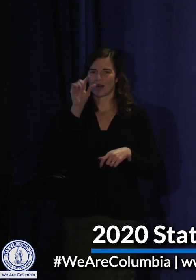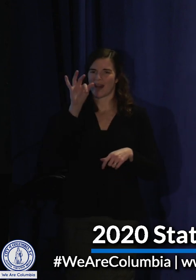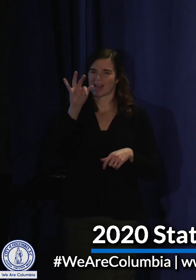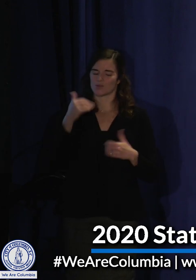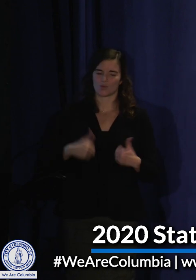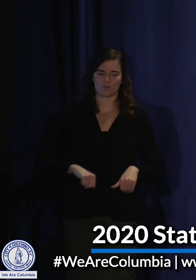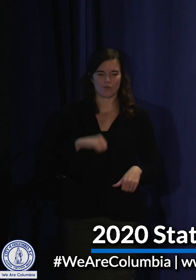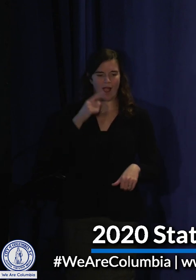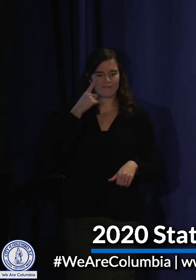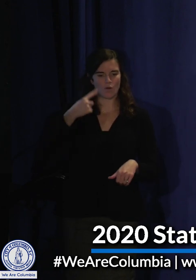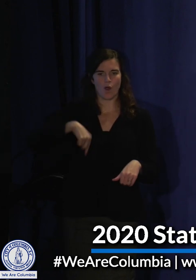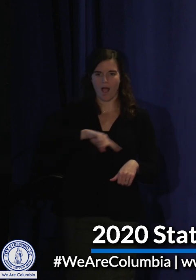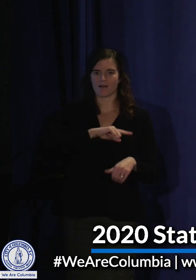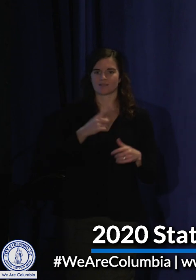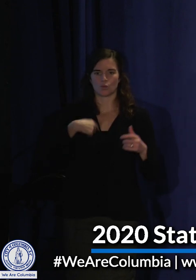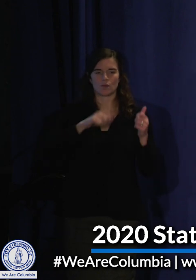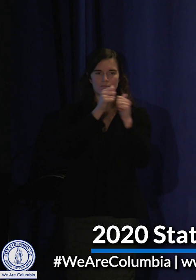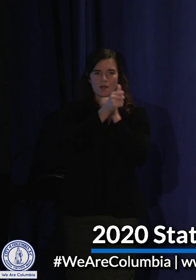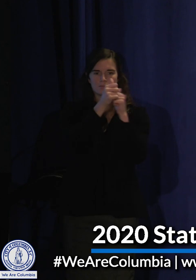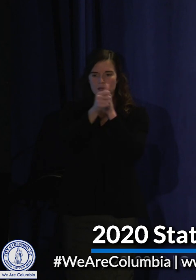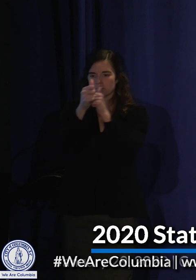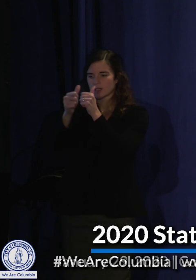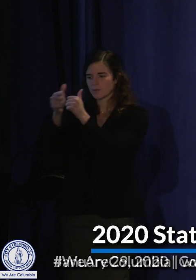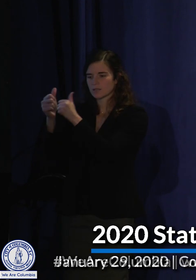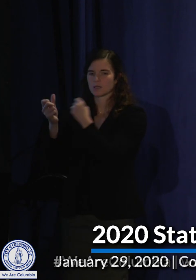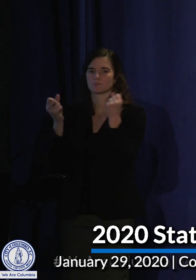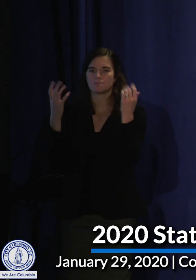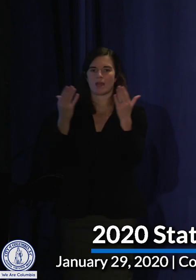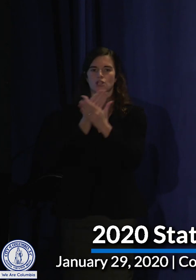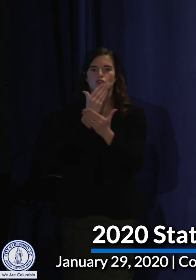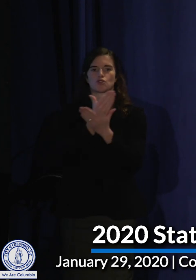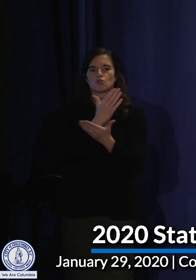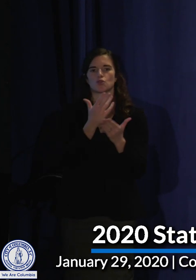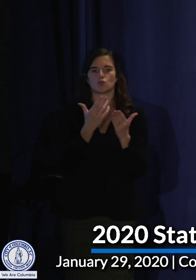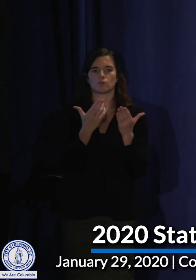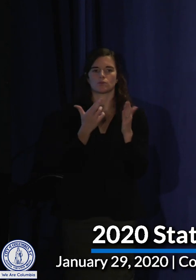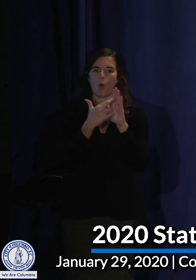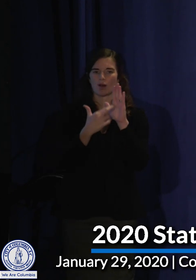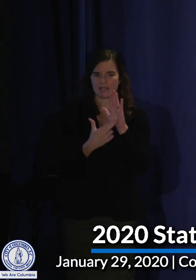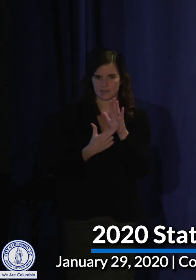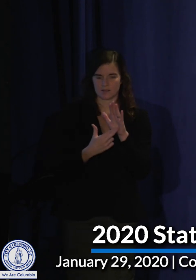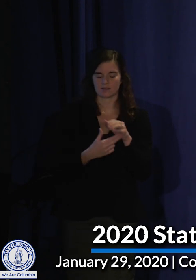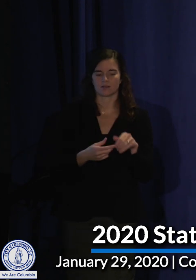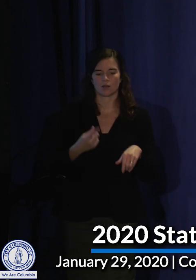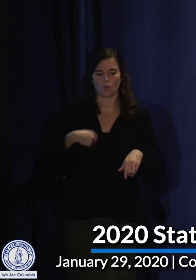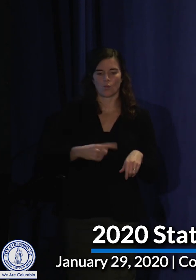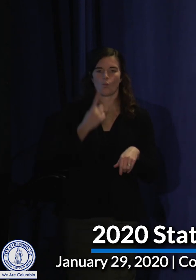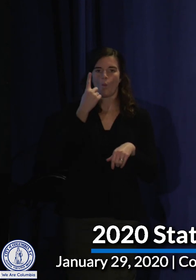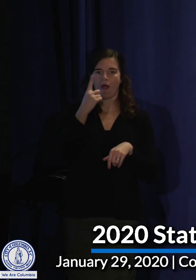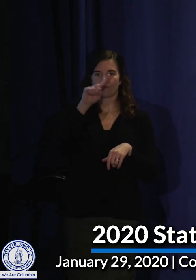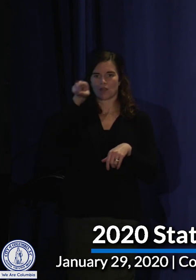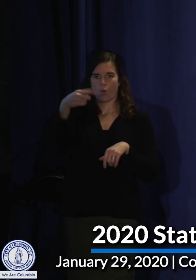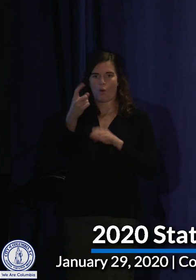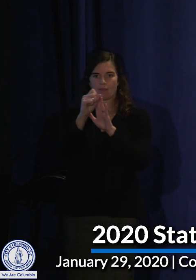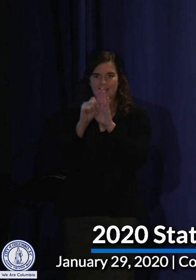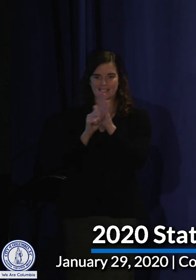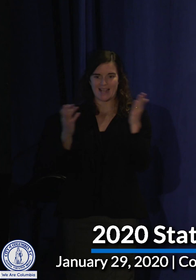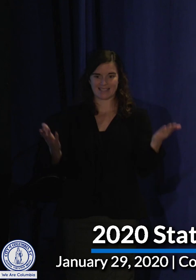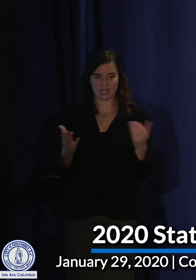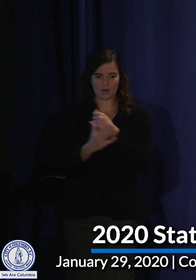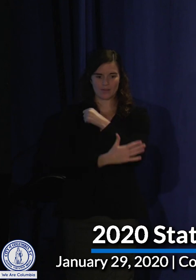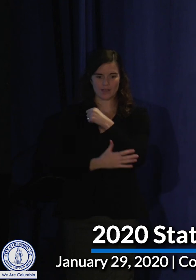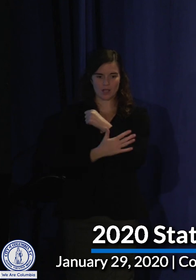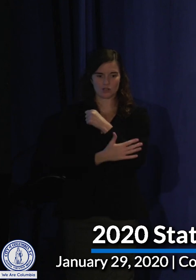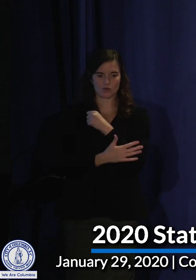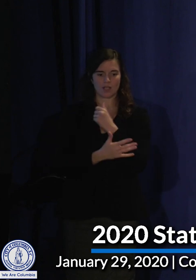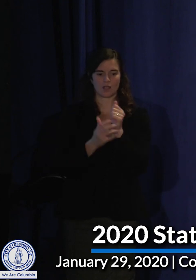several exciting new city ordinances. One of the only states in the country, regrettably, without a